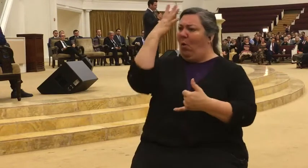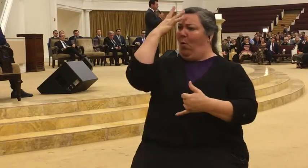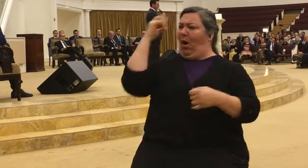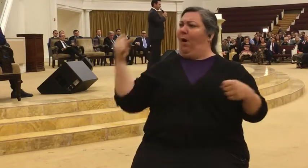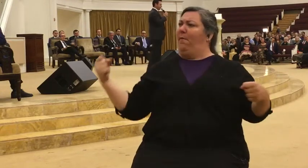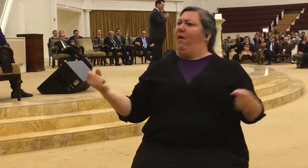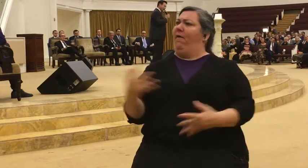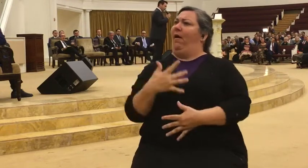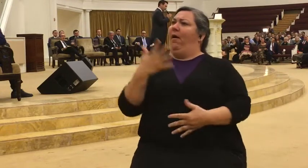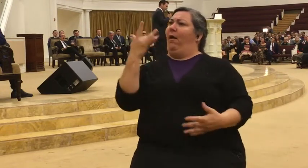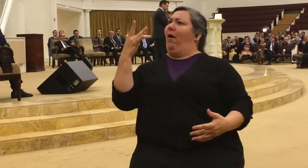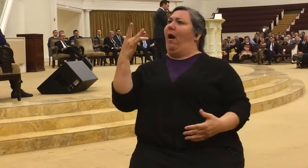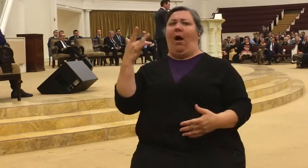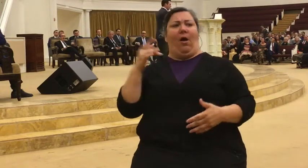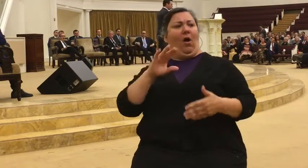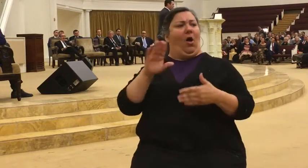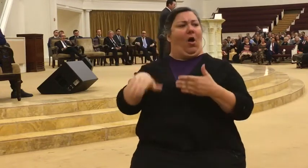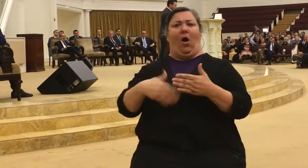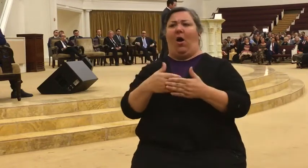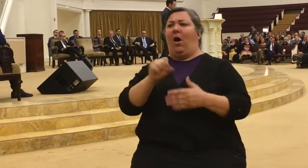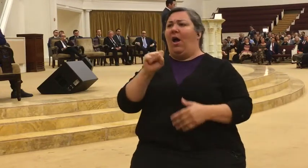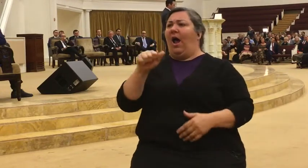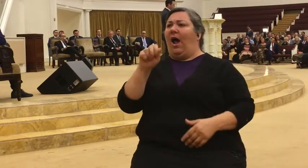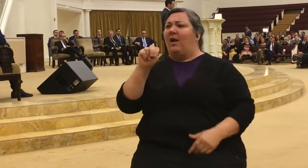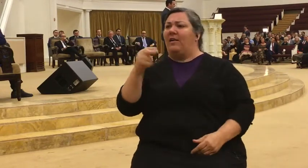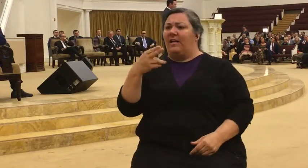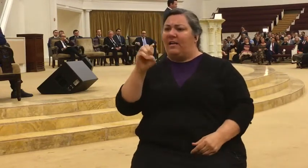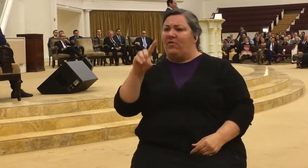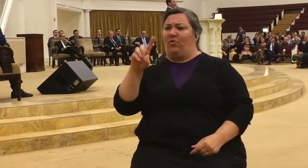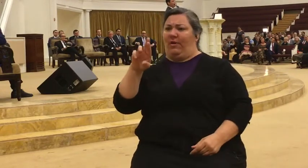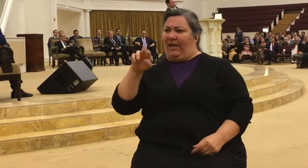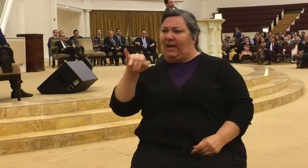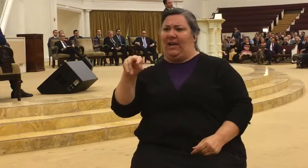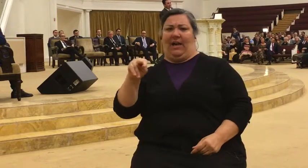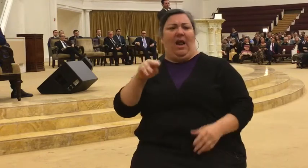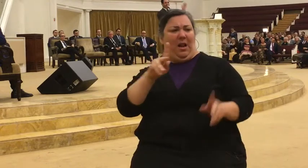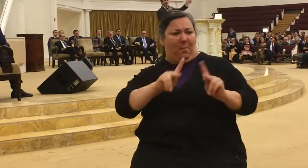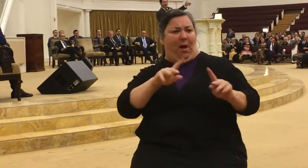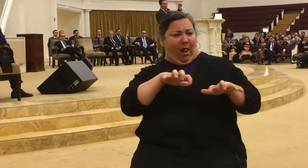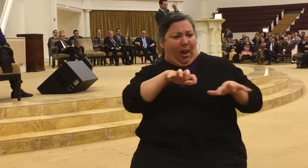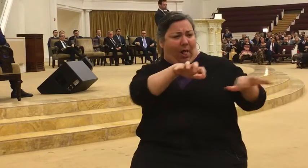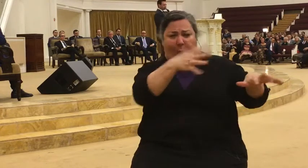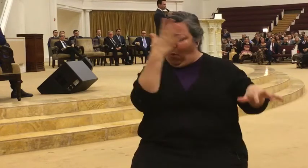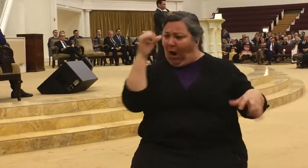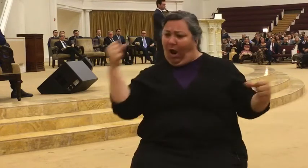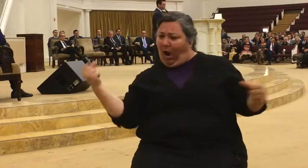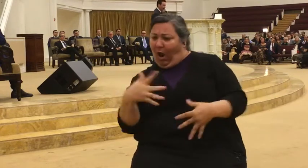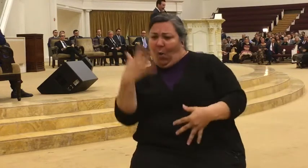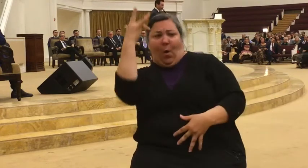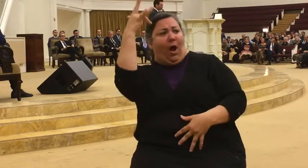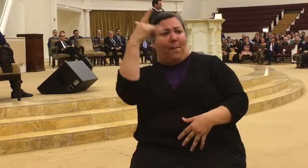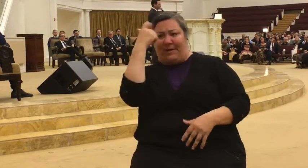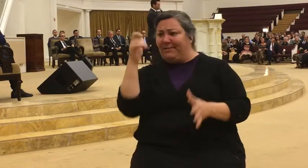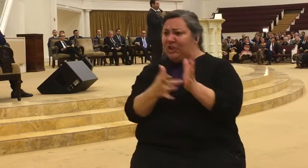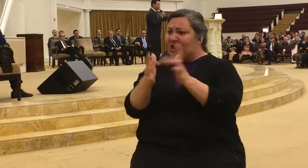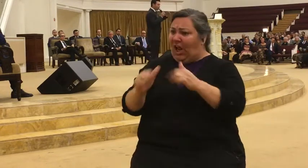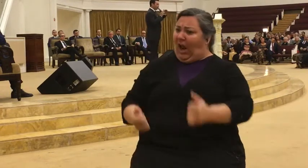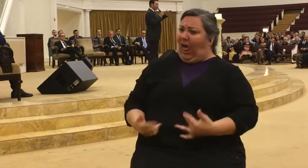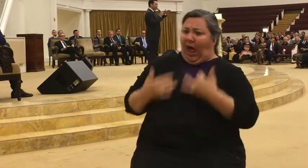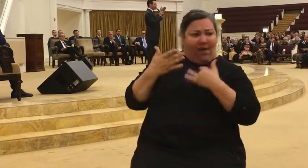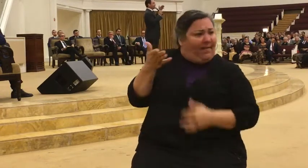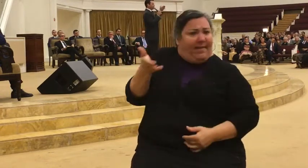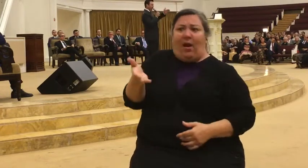Sanhedrin and the Sadducees or Pilate or even the angry mob, because now Jesus is alive, so